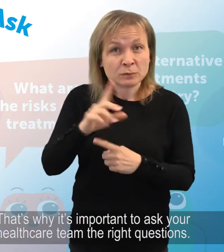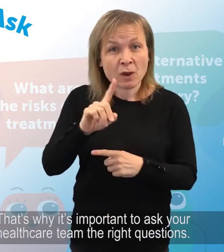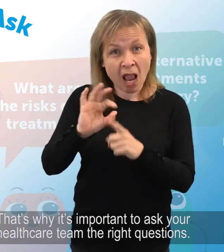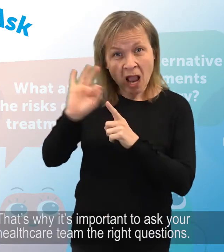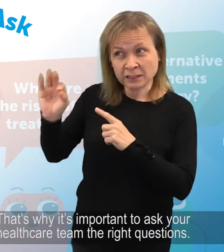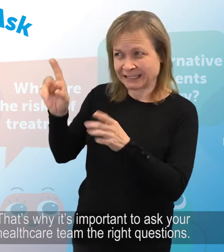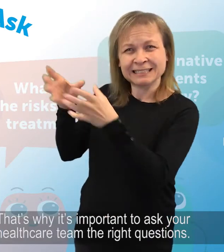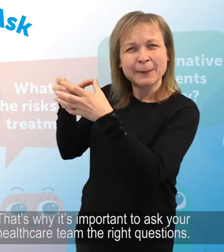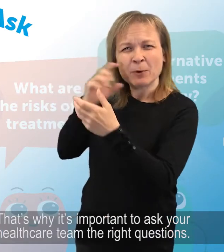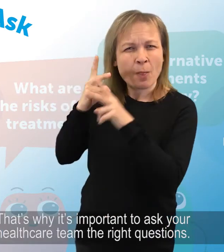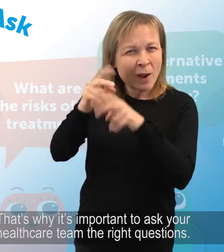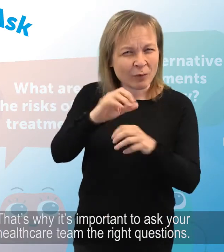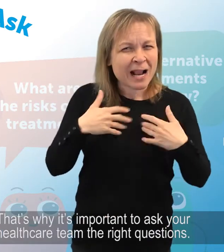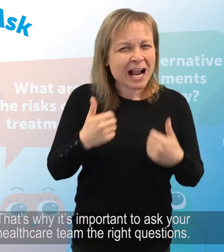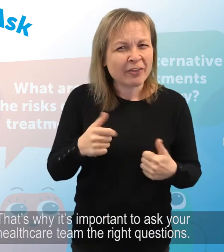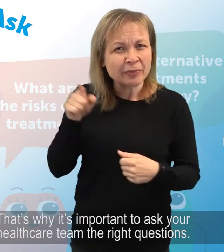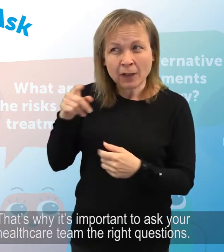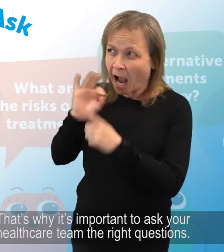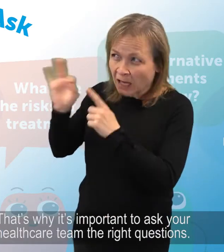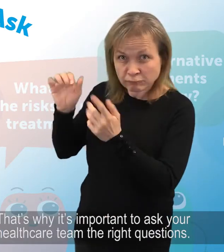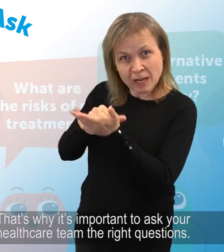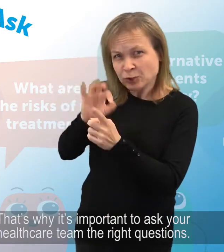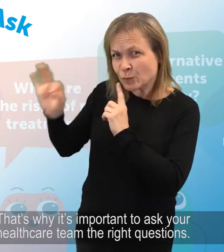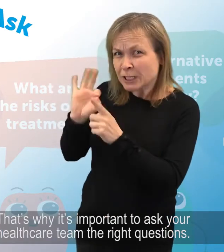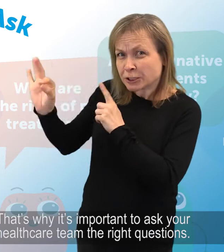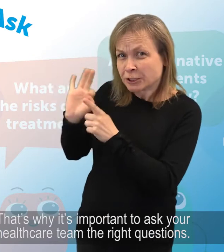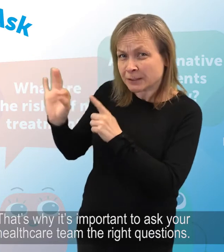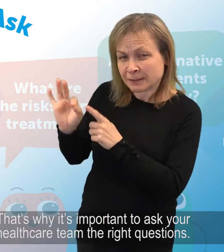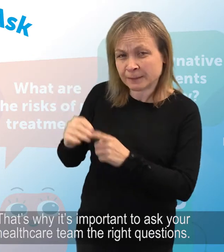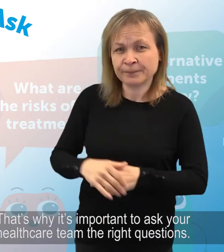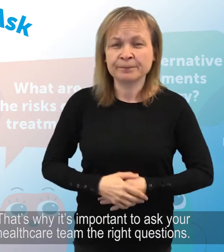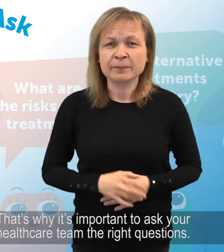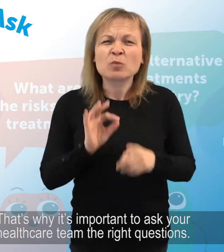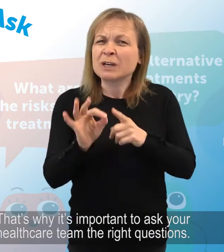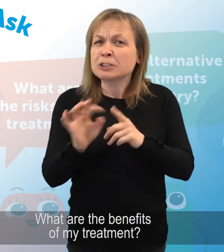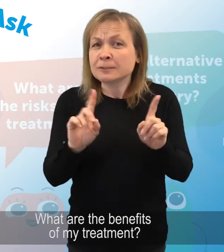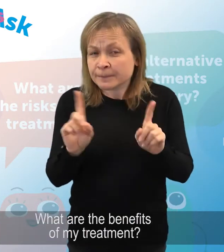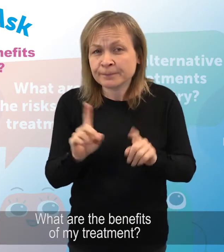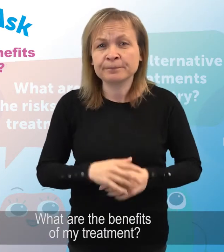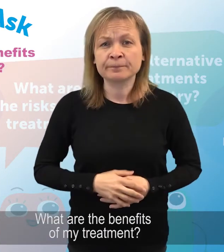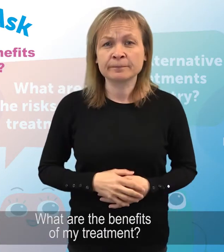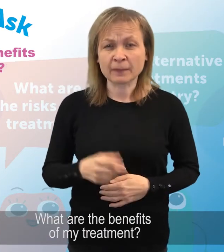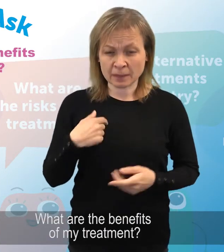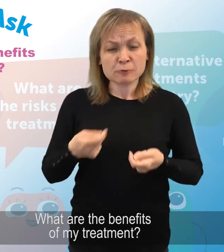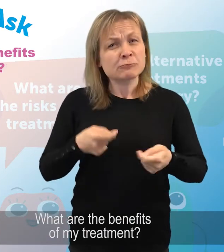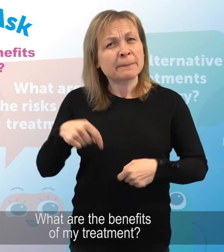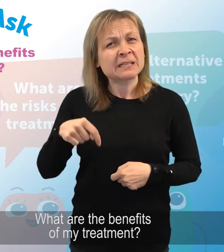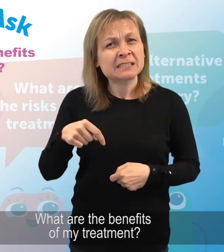That's why it's important to ask your healthcare team the right questions. What